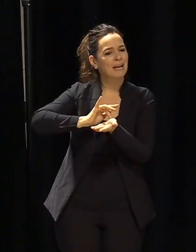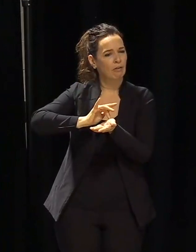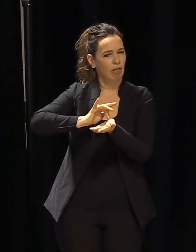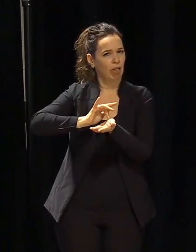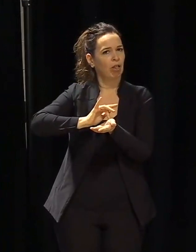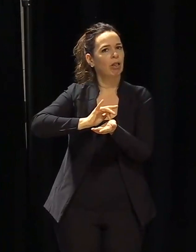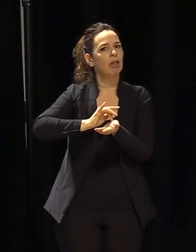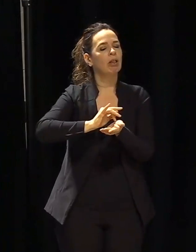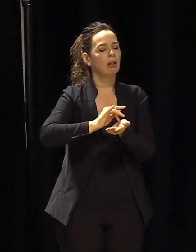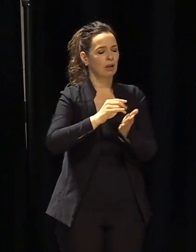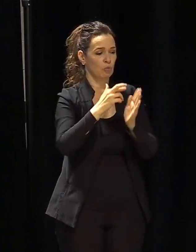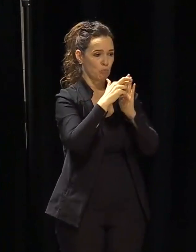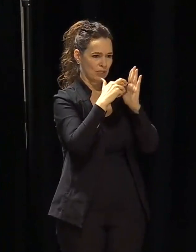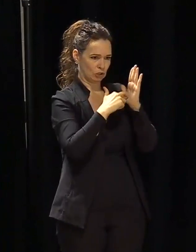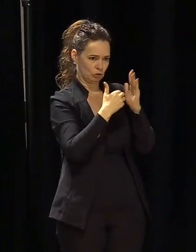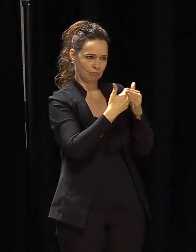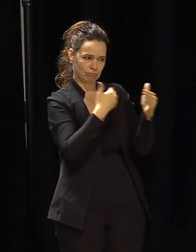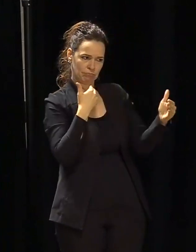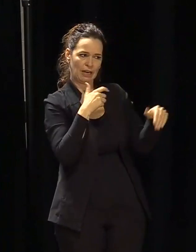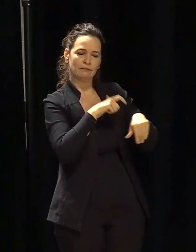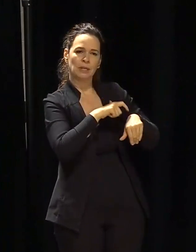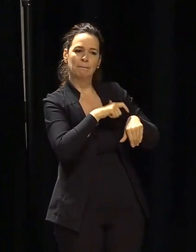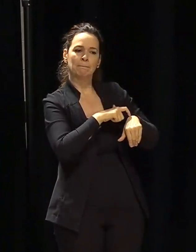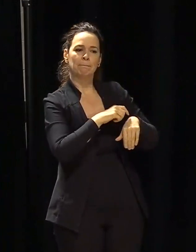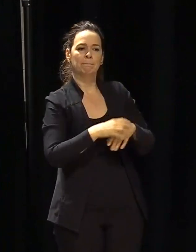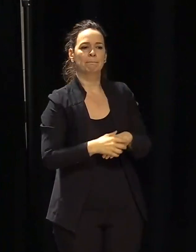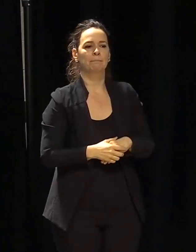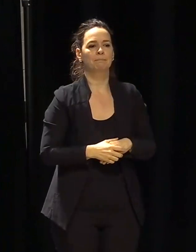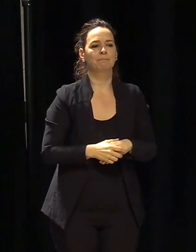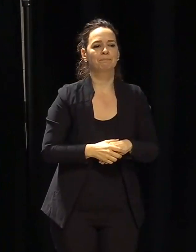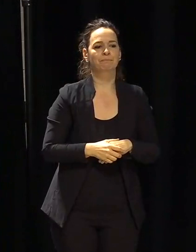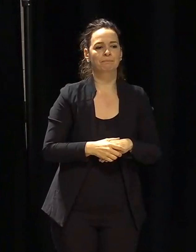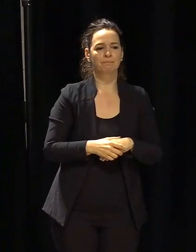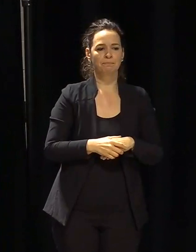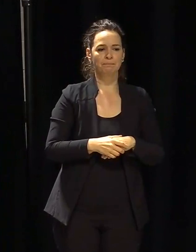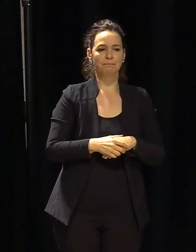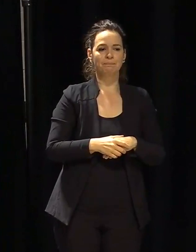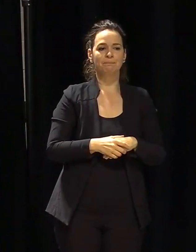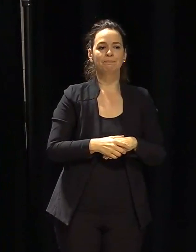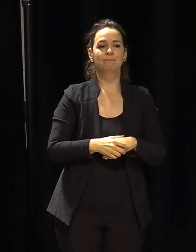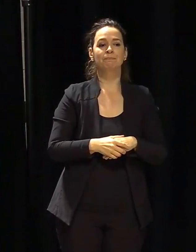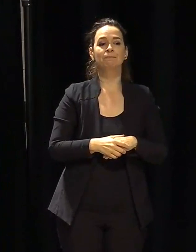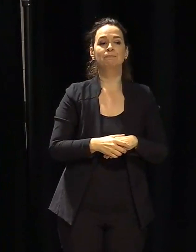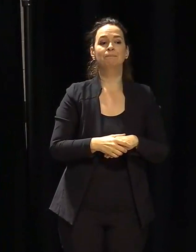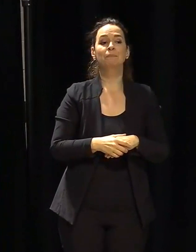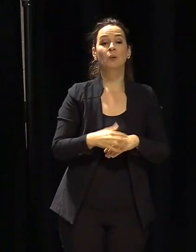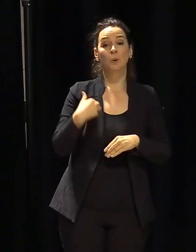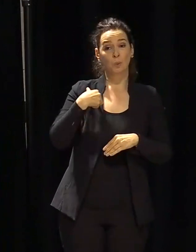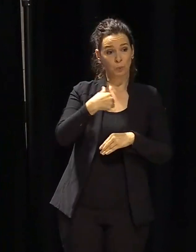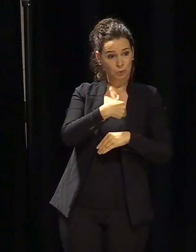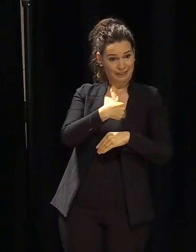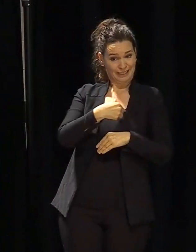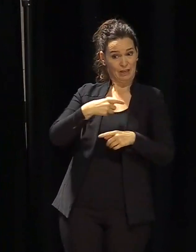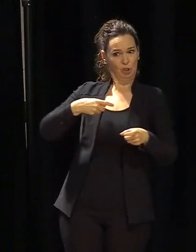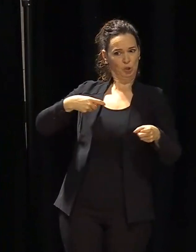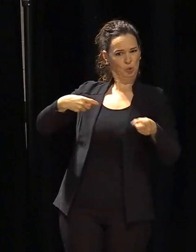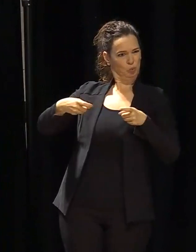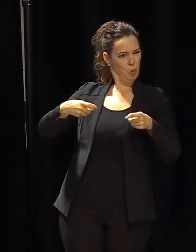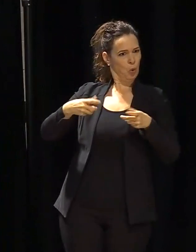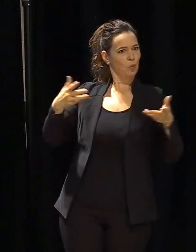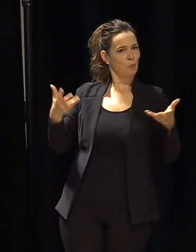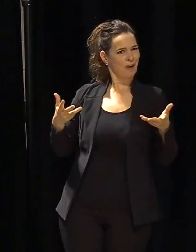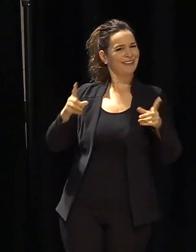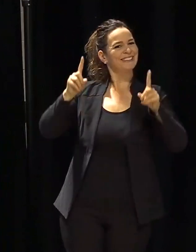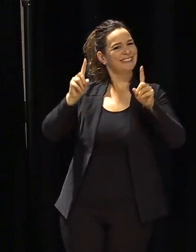government is testing. And why do we want to test? We want to test as many people as we